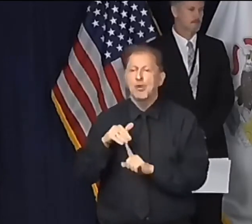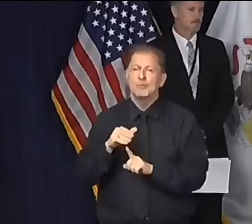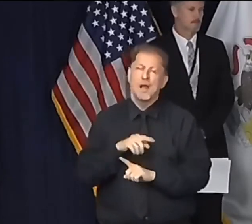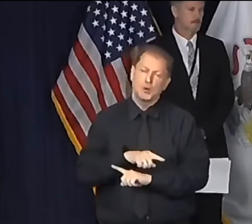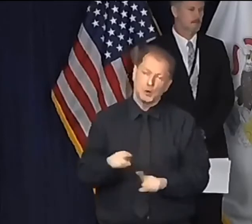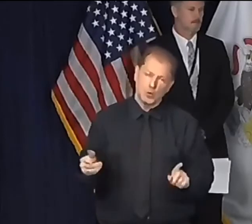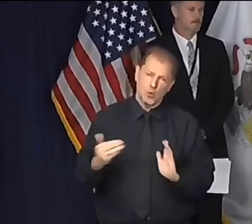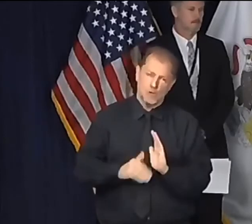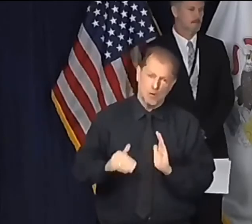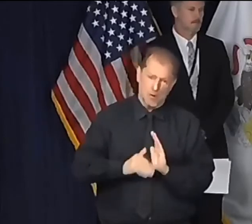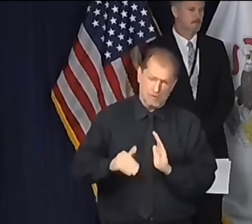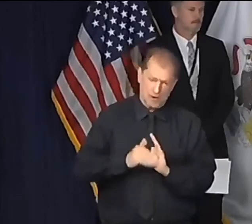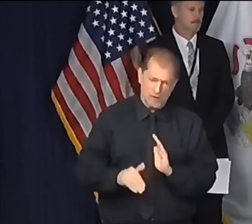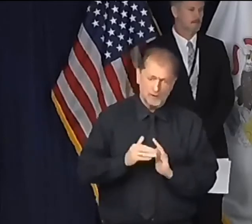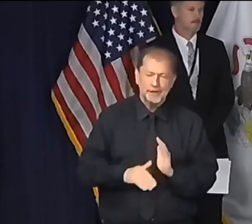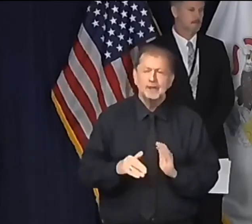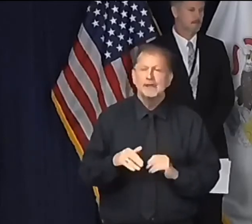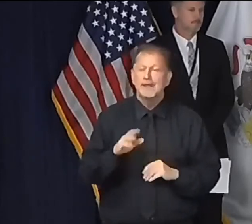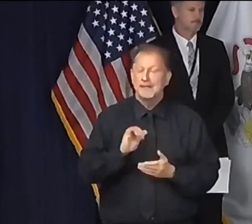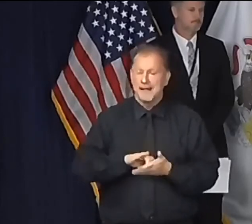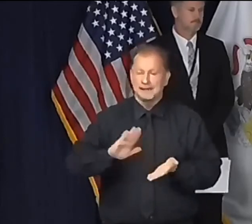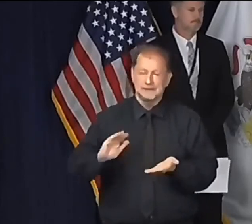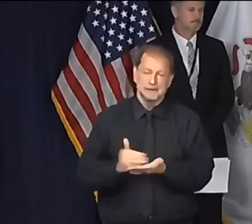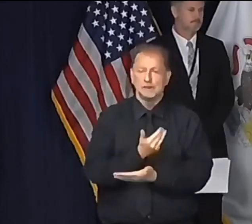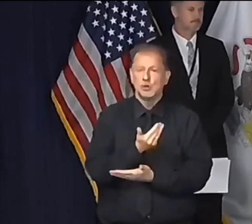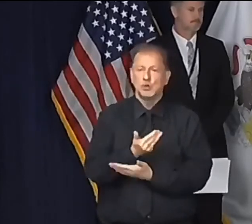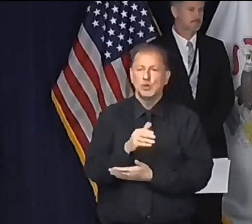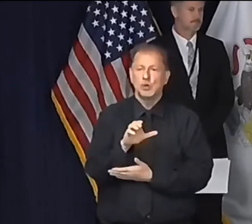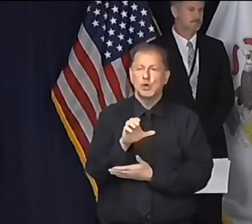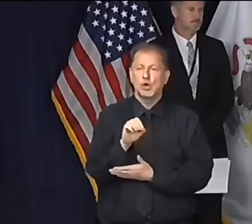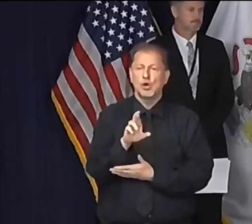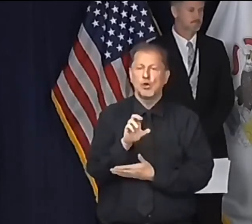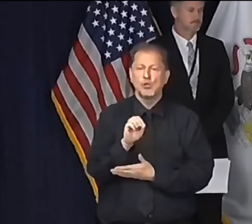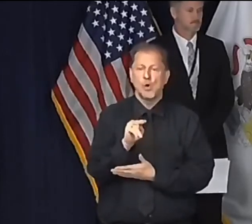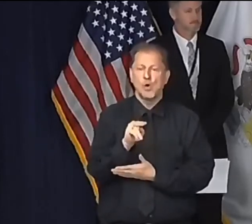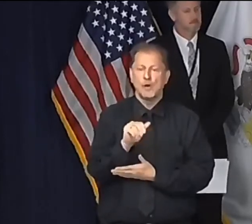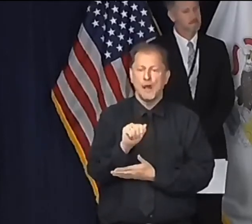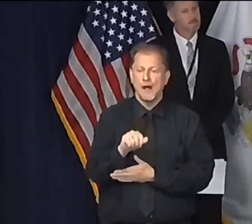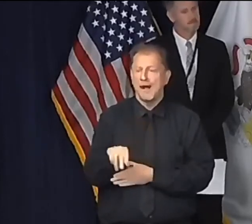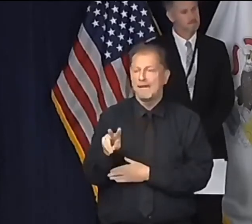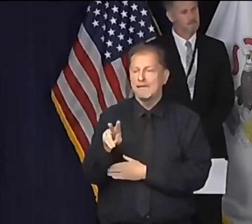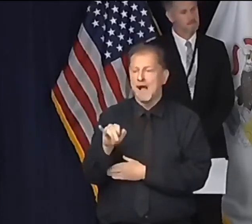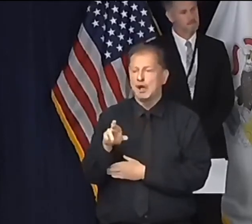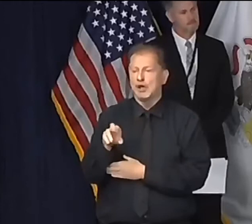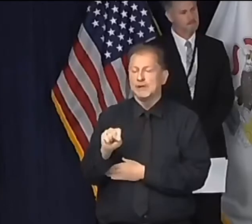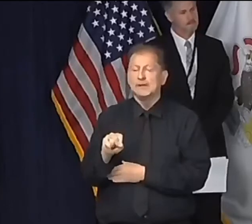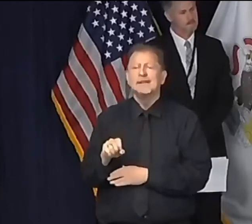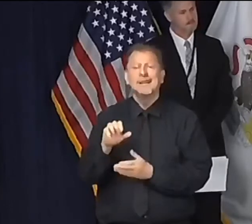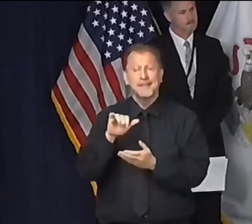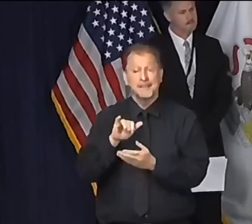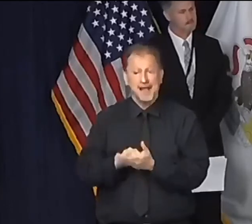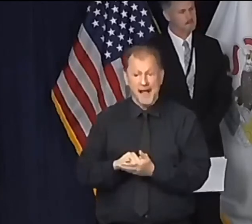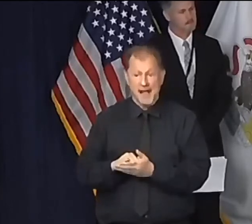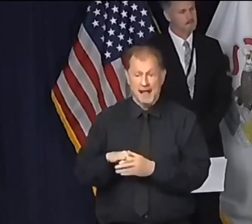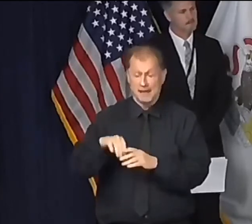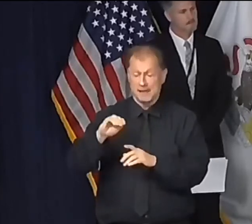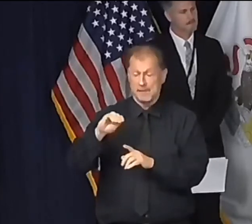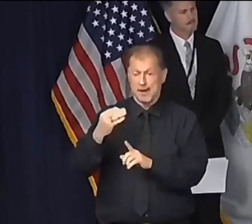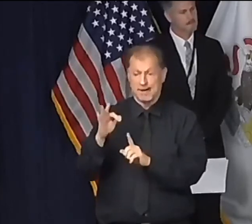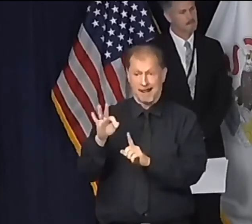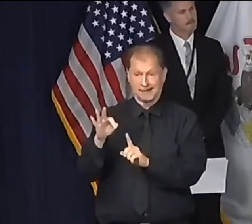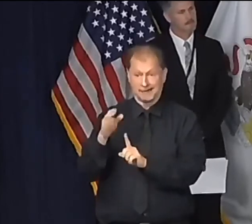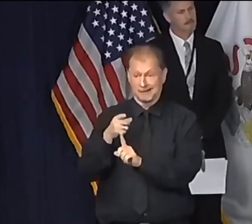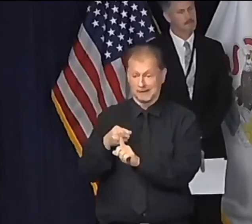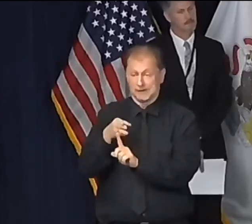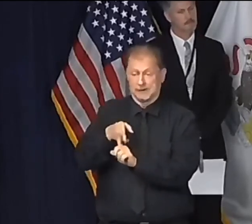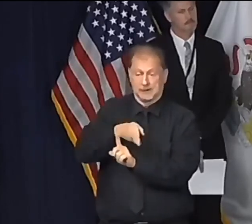that when we call this the novel coronavirus, it's because although we've seen many coronaviruses before, like, it's not sharing